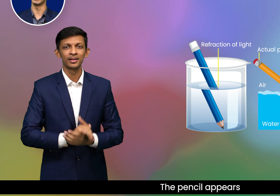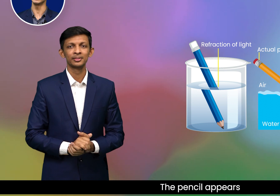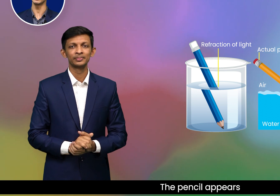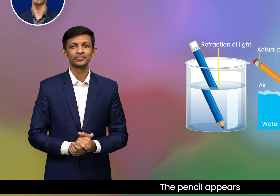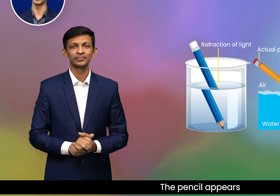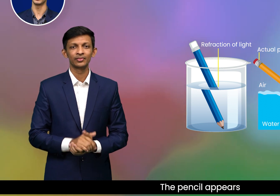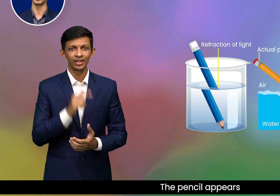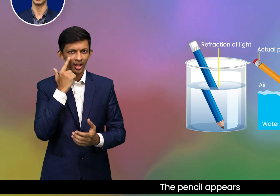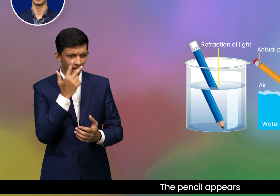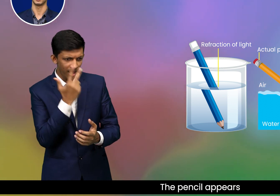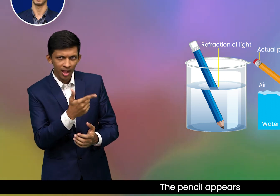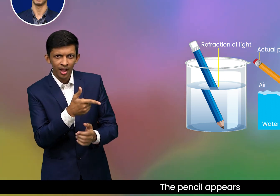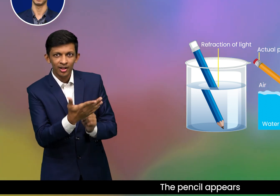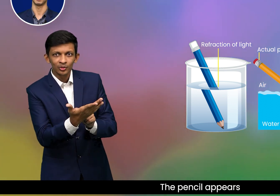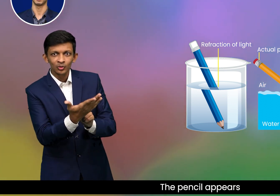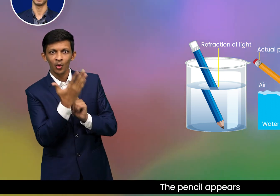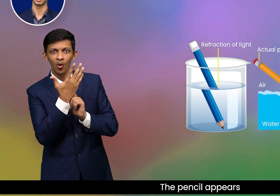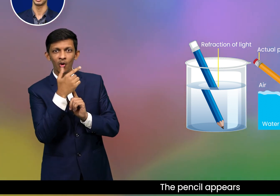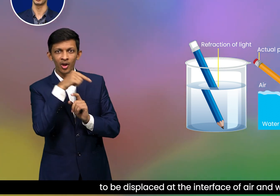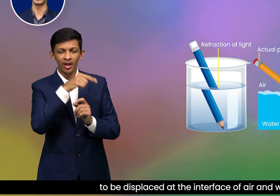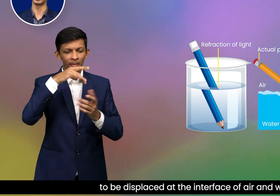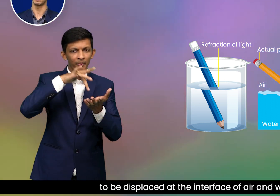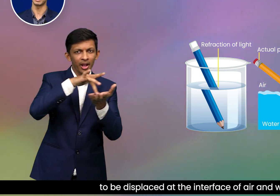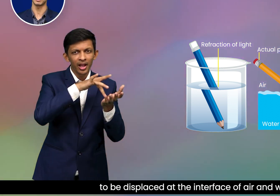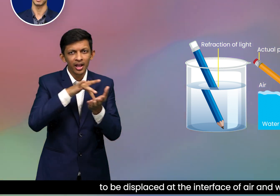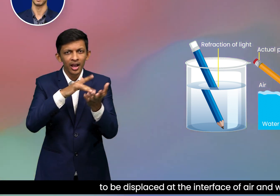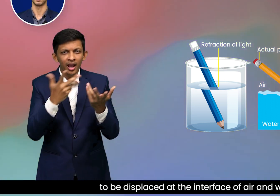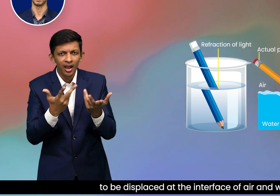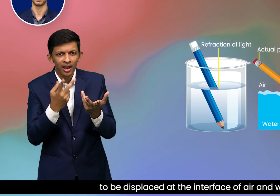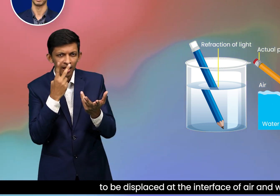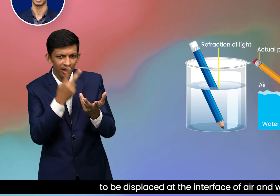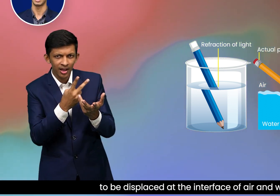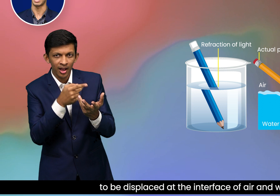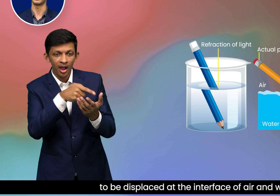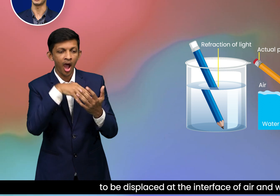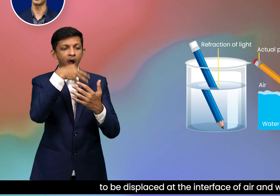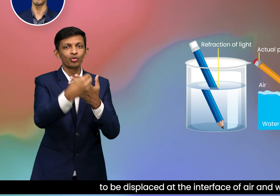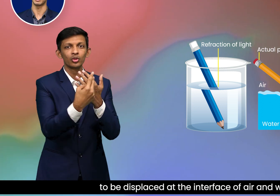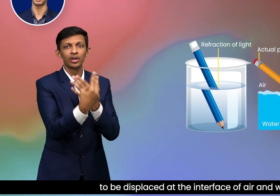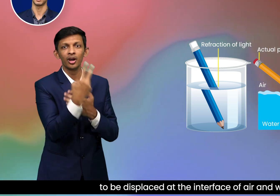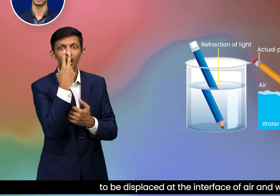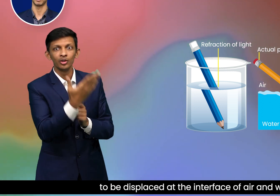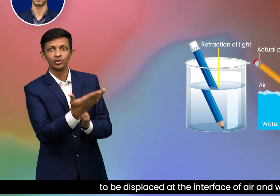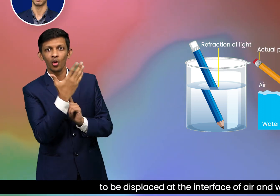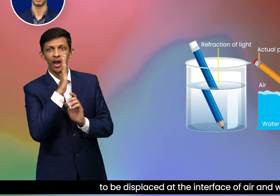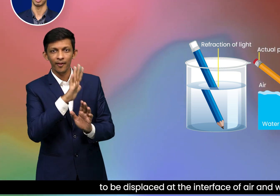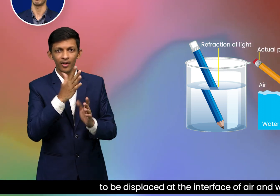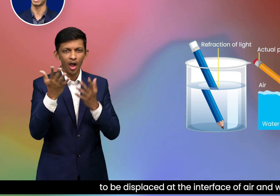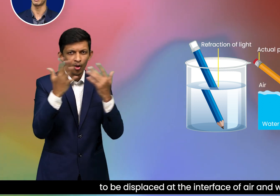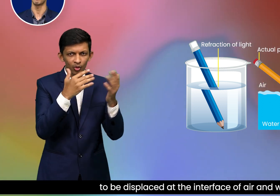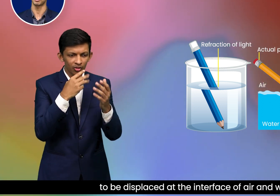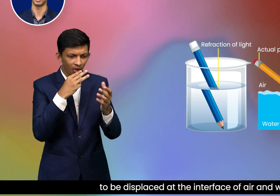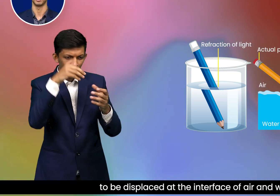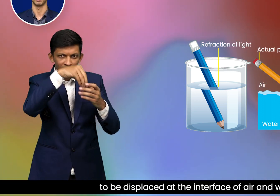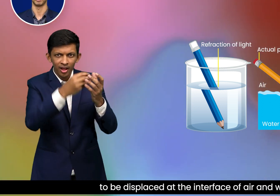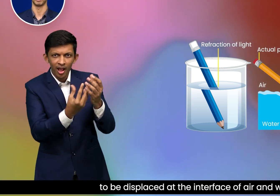The pencil appears to be displaced at the interface of air